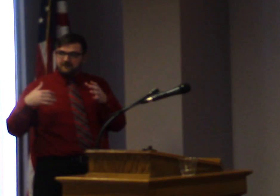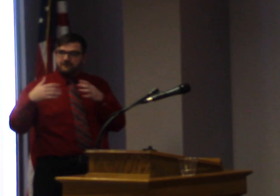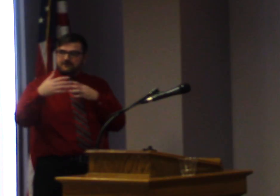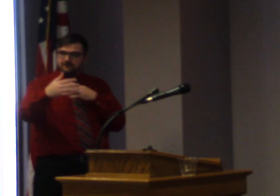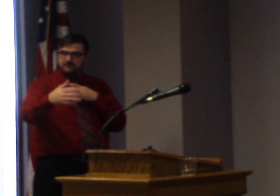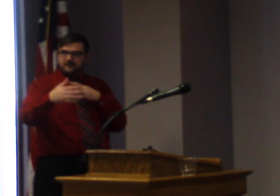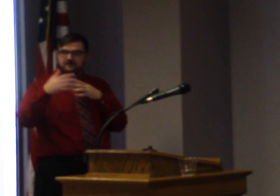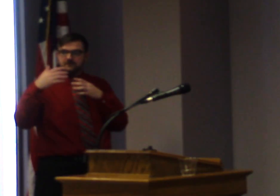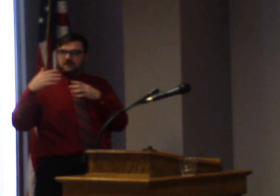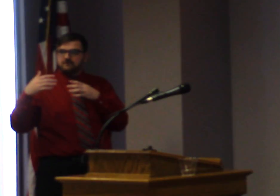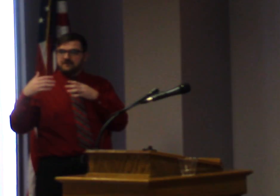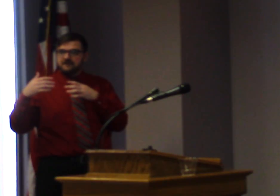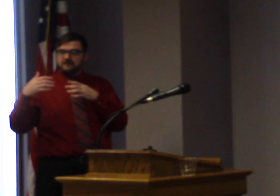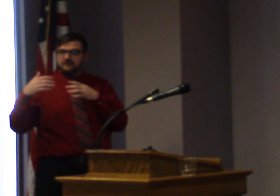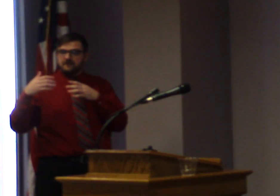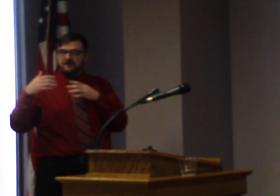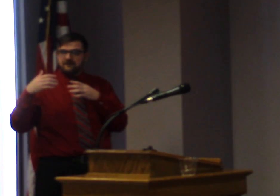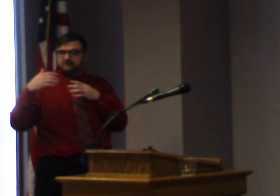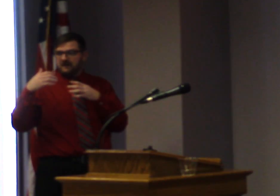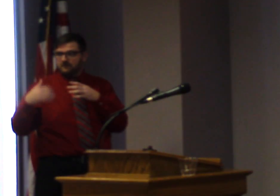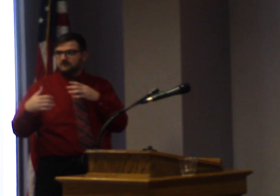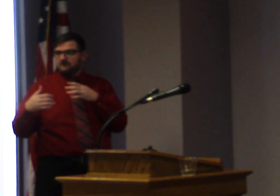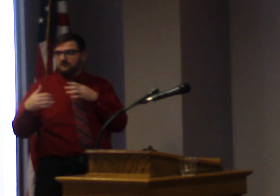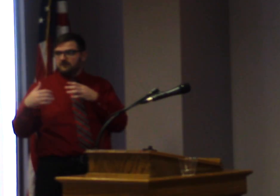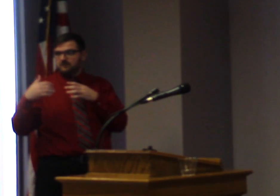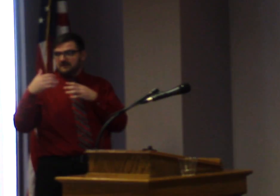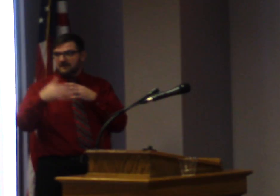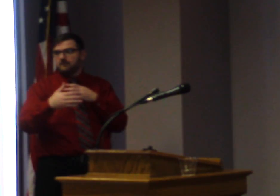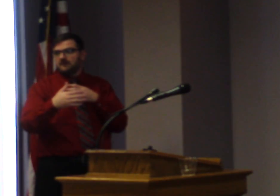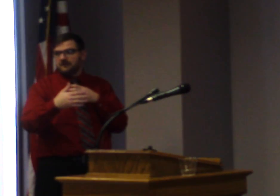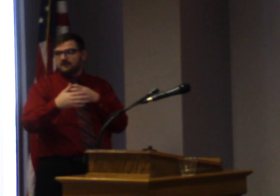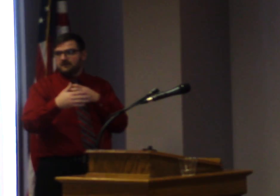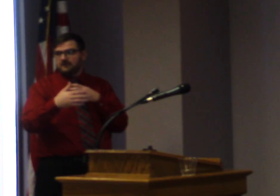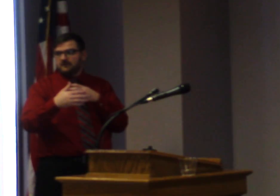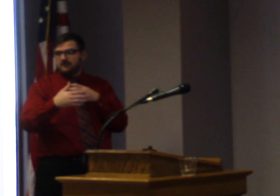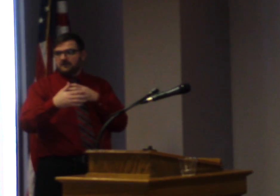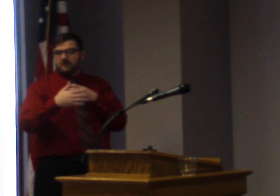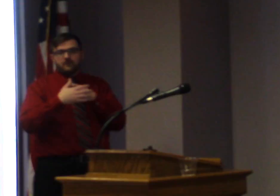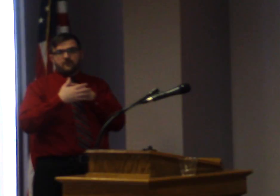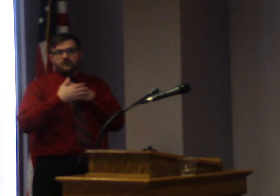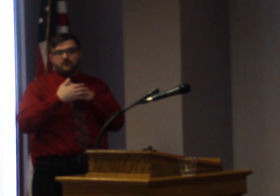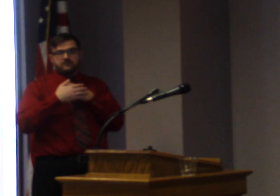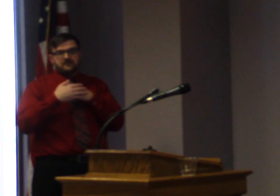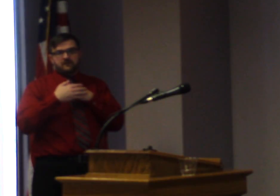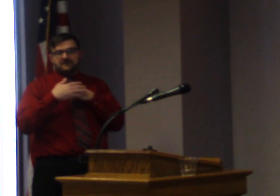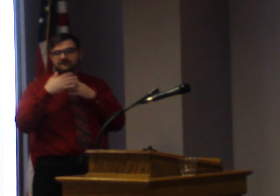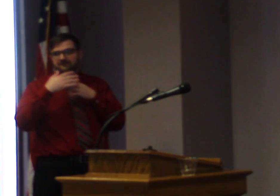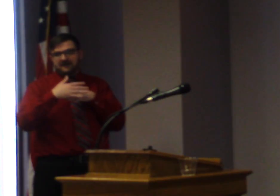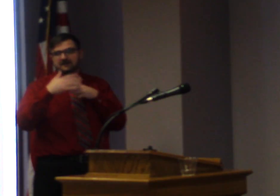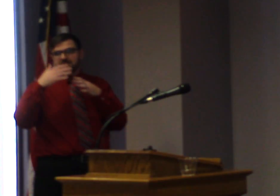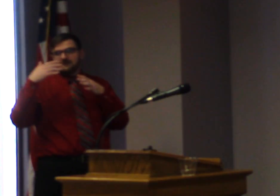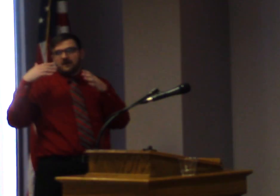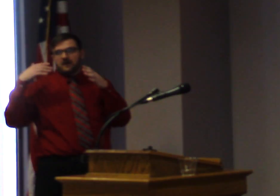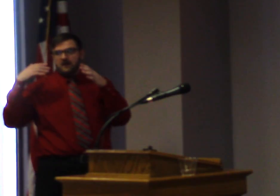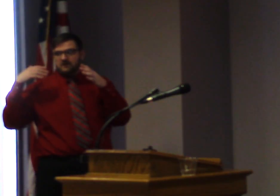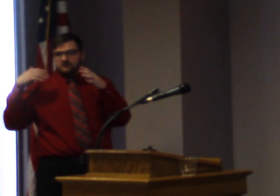several different, like, you can be have Down syndrome and be deafblind. Or, you know, it affects